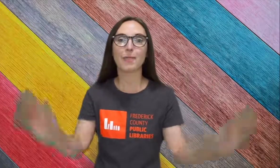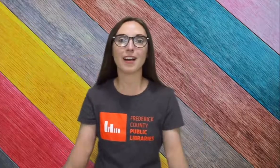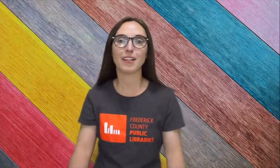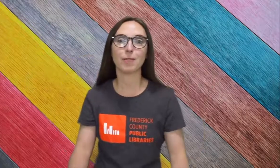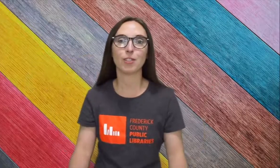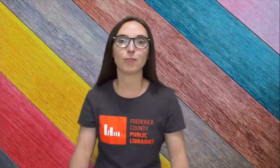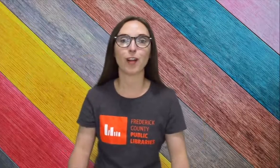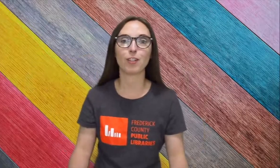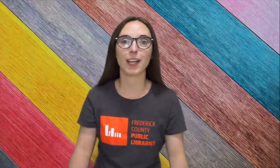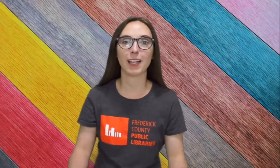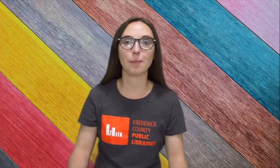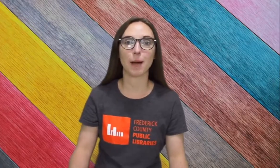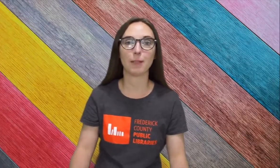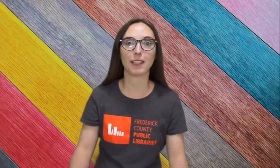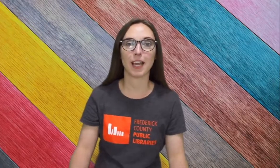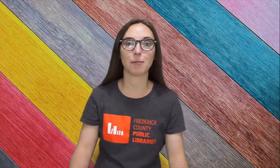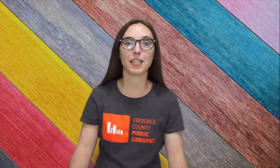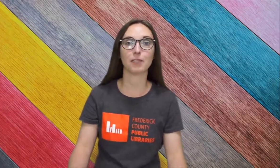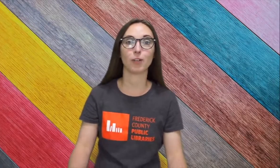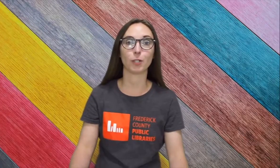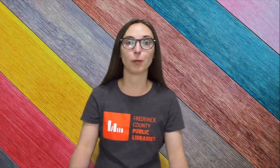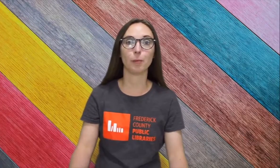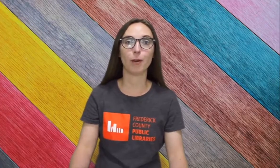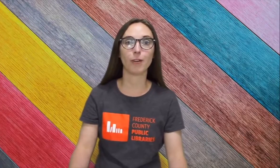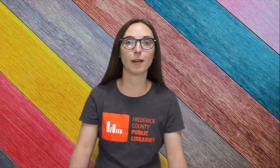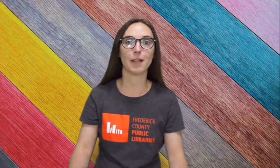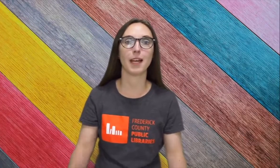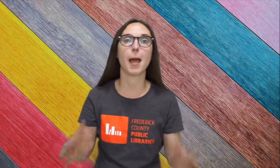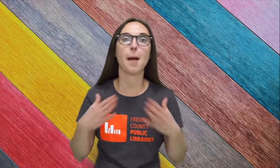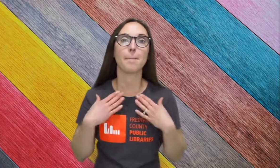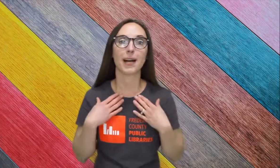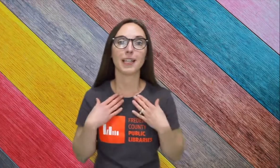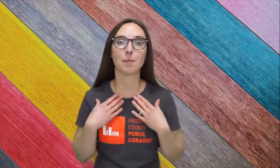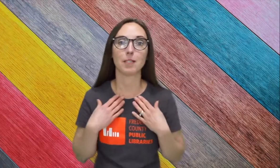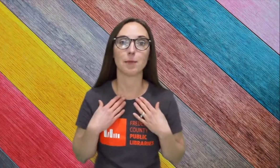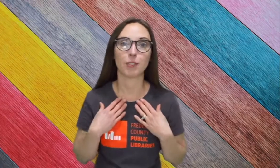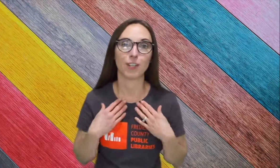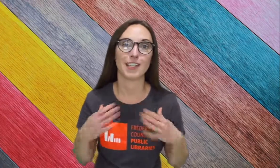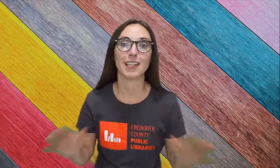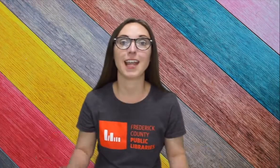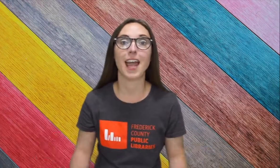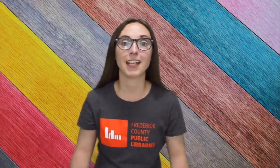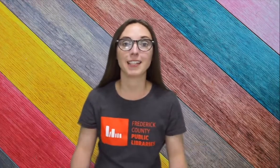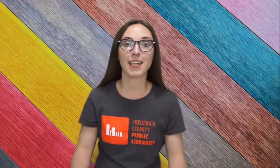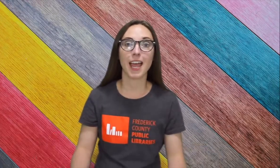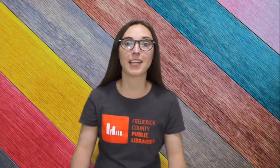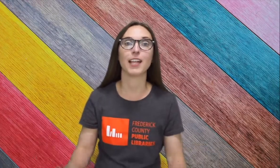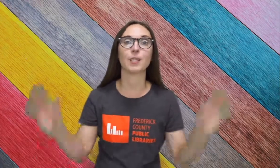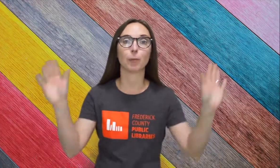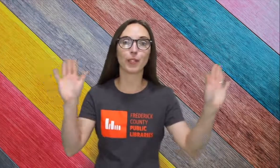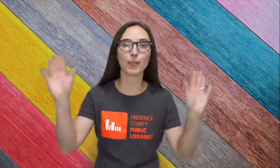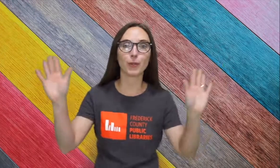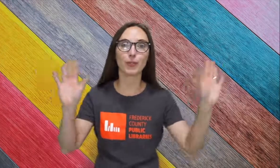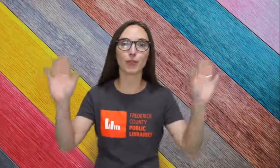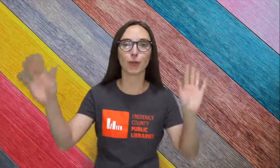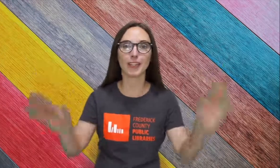Welcome to Frederick County Public Library's virtual programming. My name is Miss Kristen, and today is Preschool